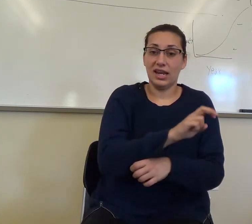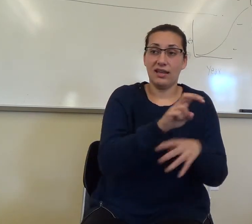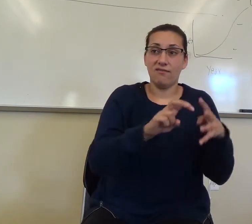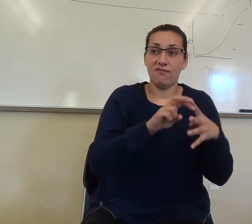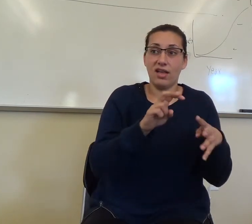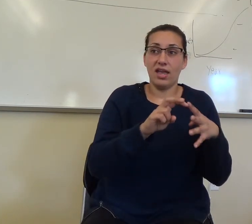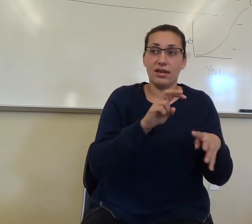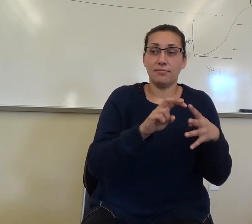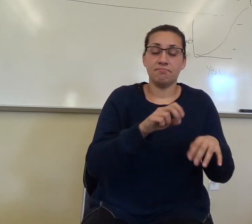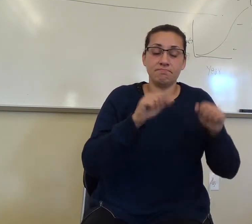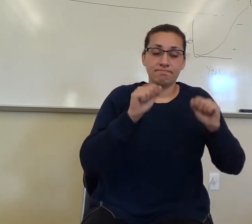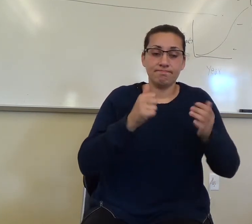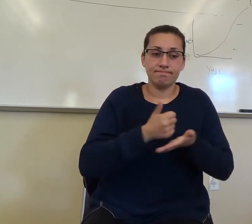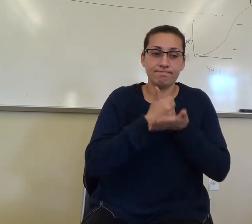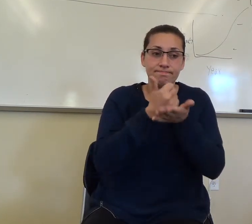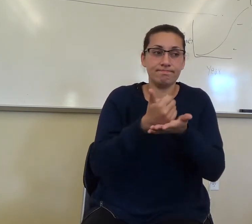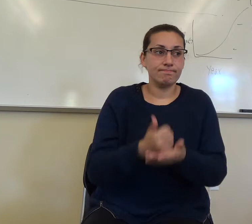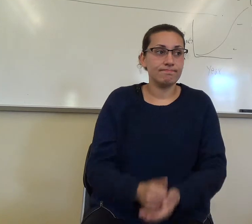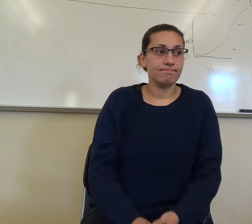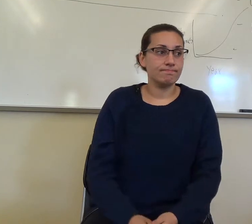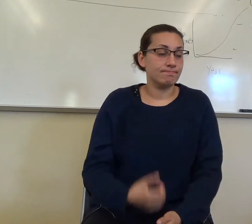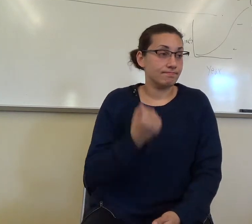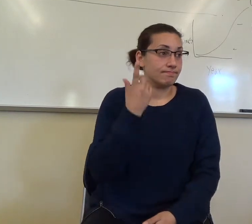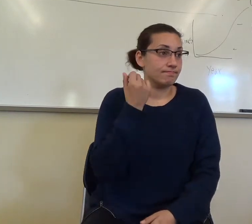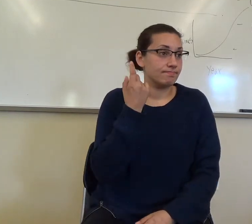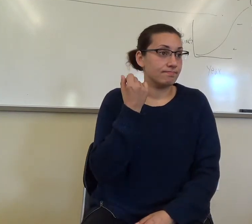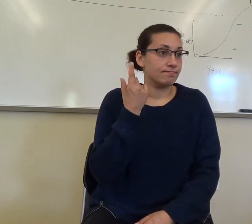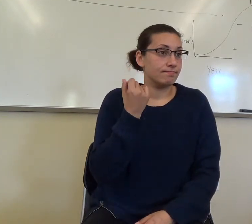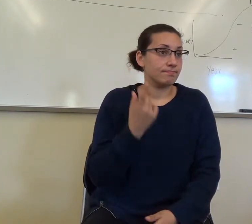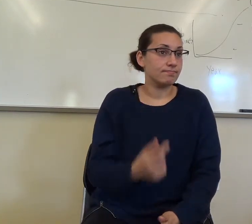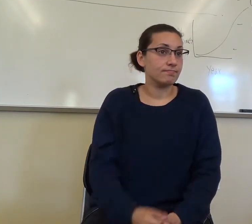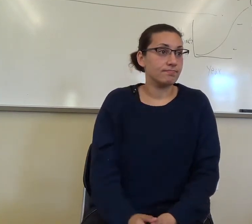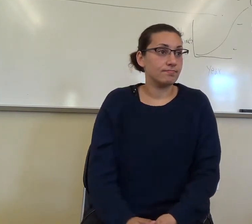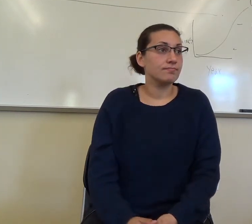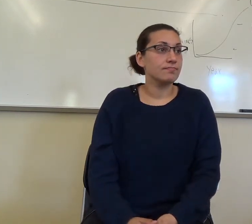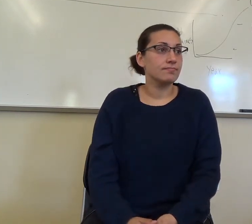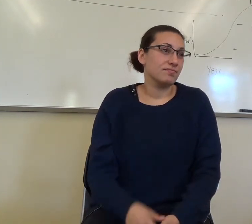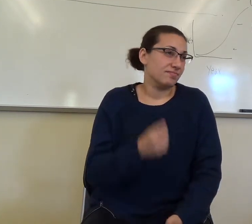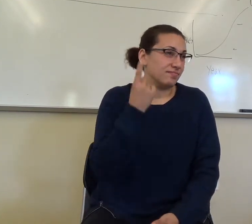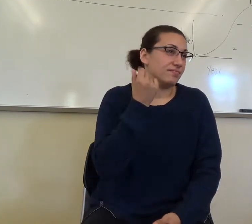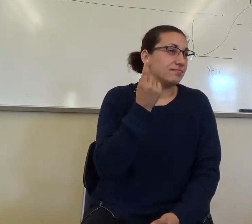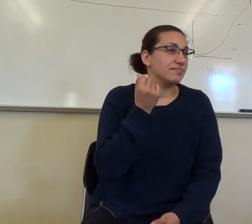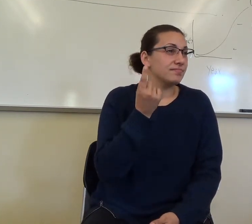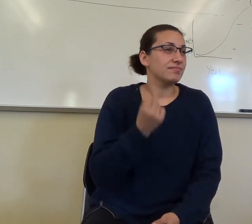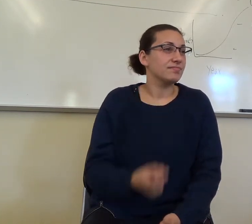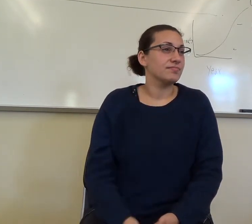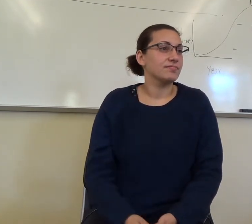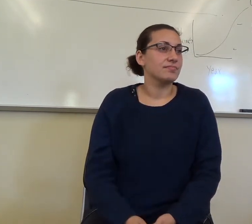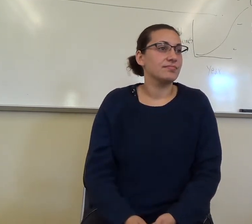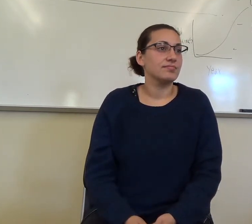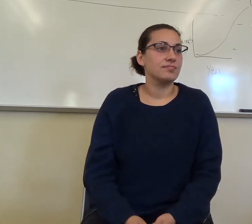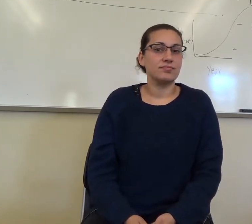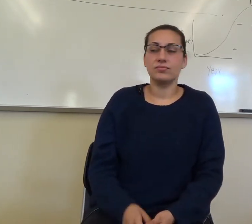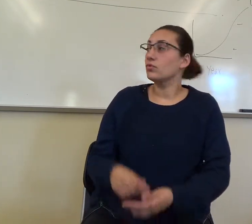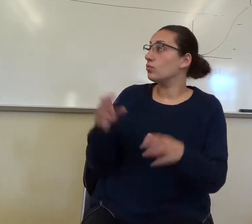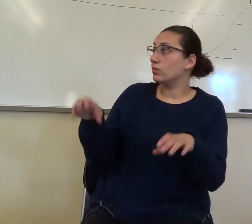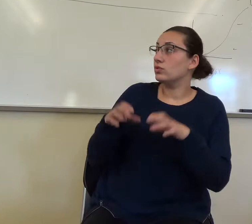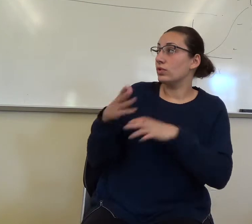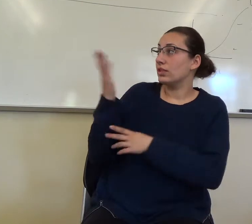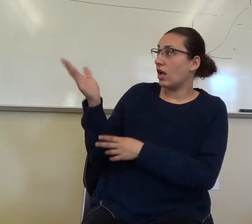Okay, does that make sense? For purposes of this, for what we're doing here, this is fine.